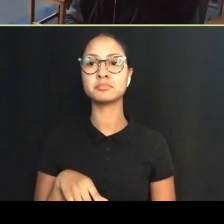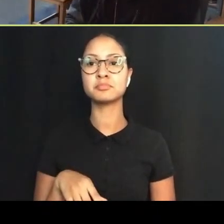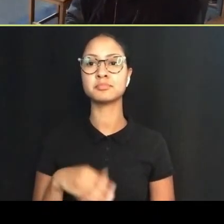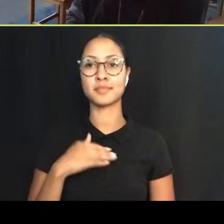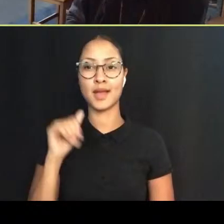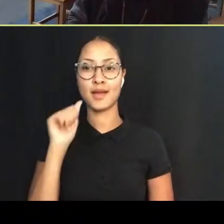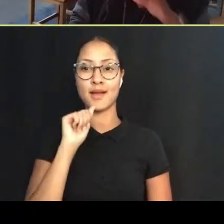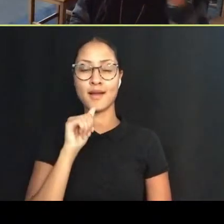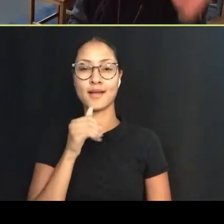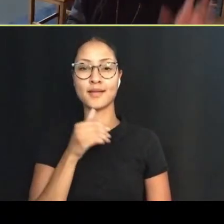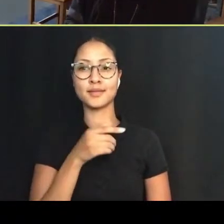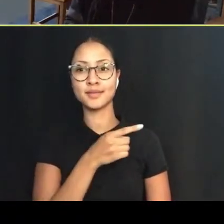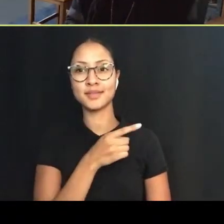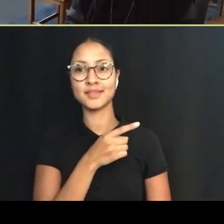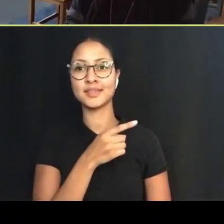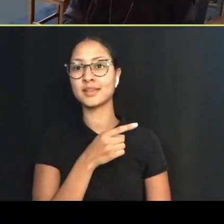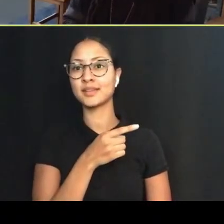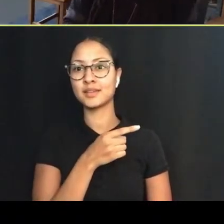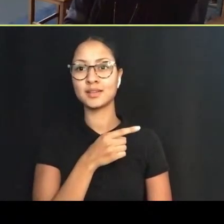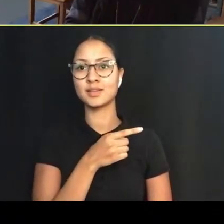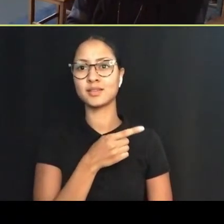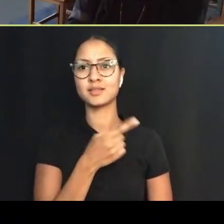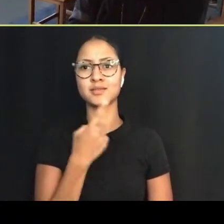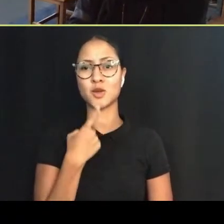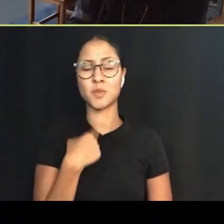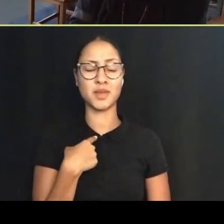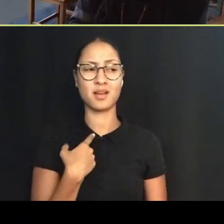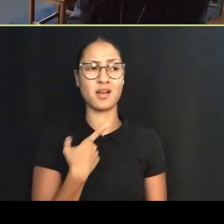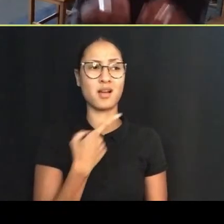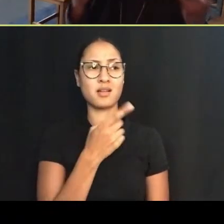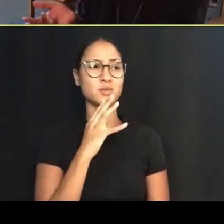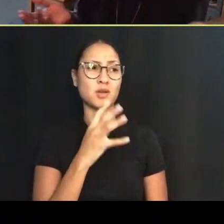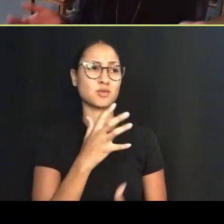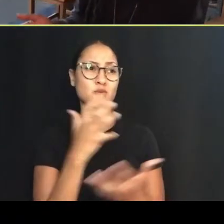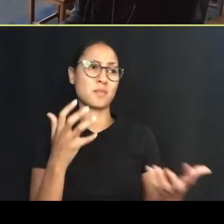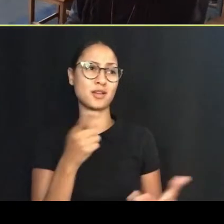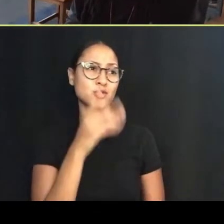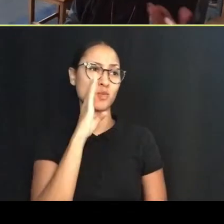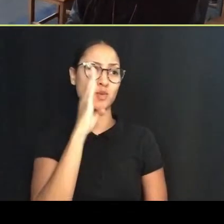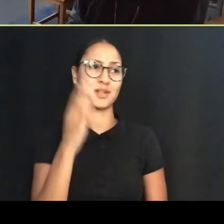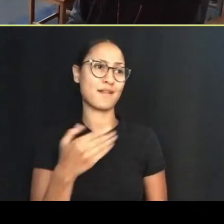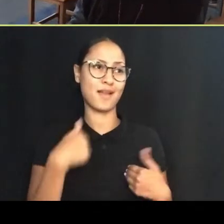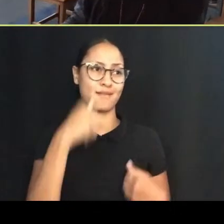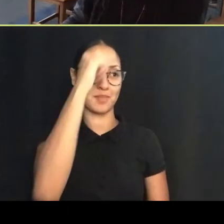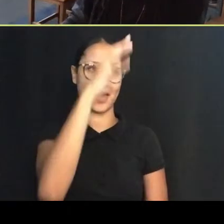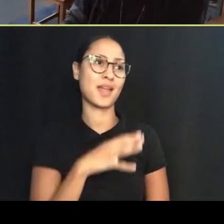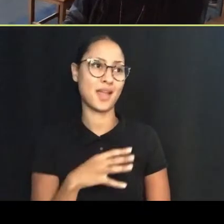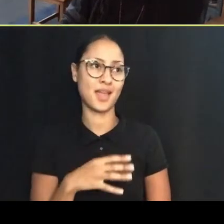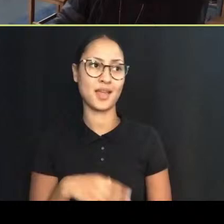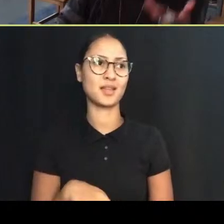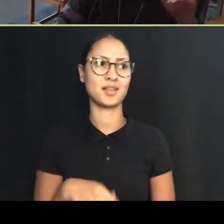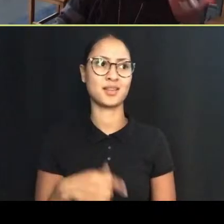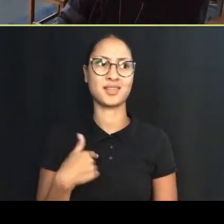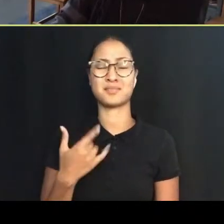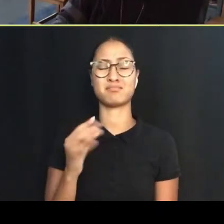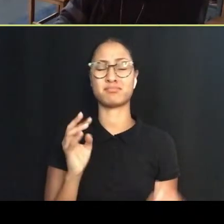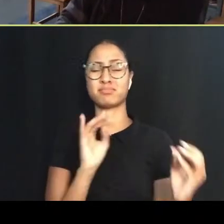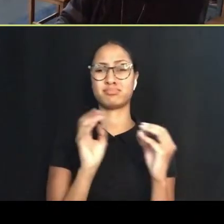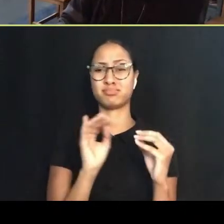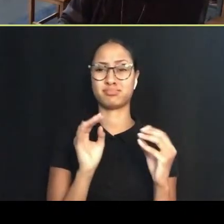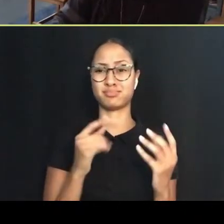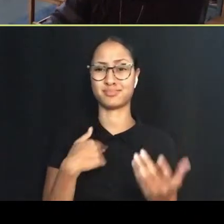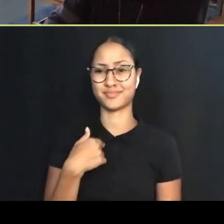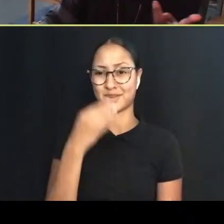like, I don't know, Nijah, you talk too much, you ain't gonna never have a man. And I was like, oh, little does she know, that's not a problem for me, but like a part of